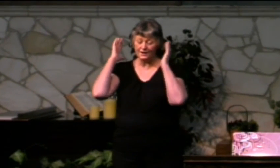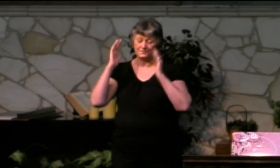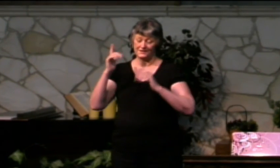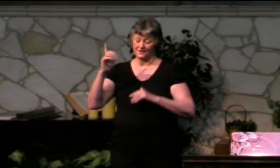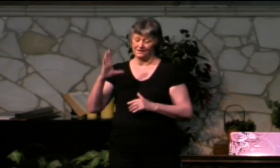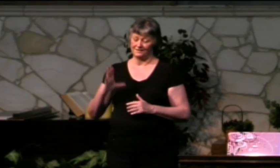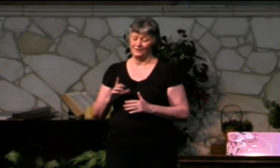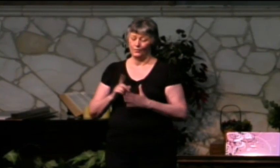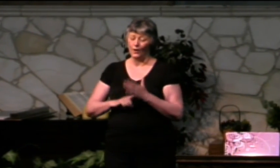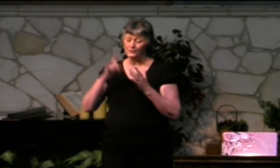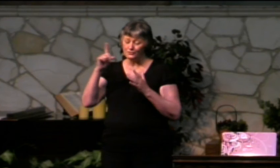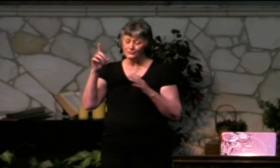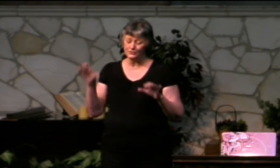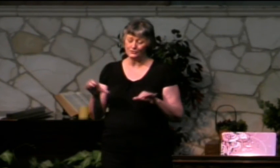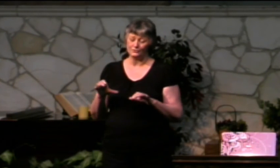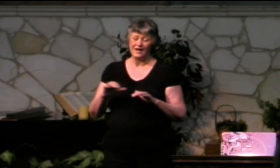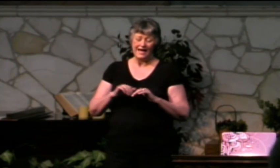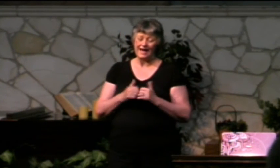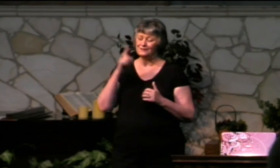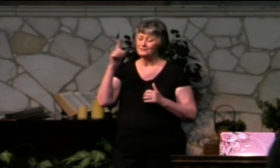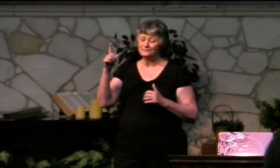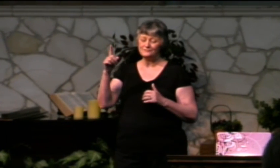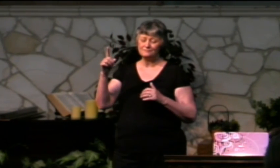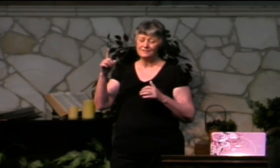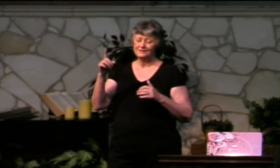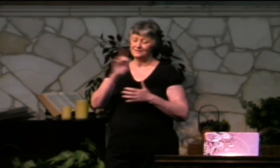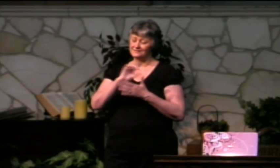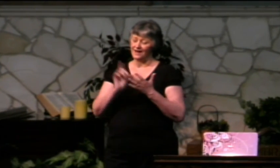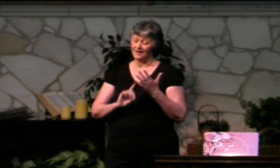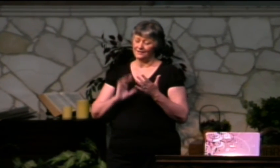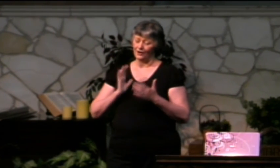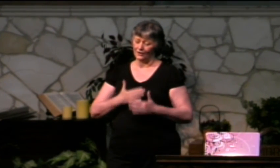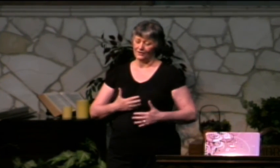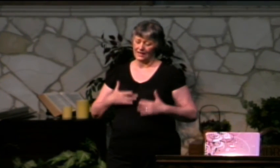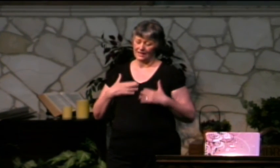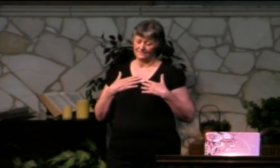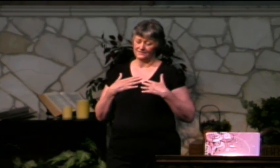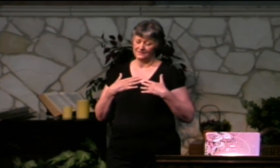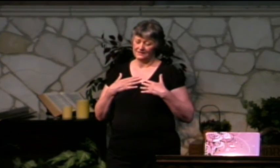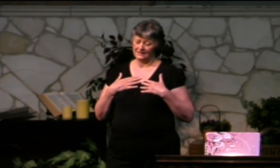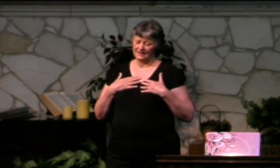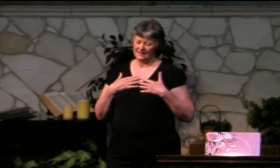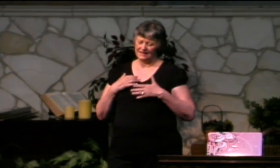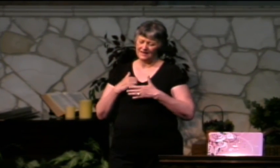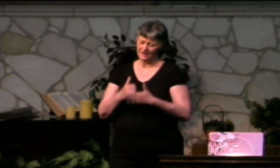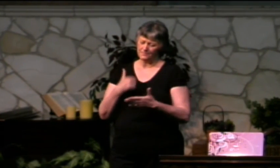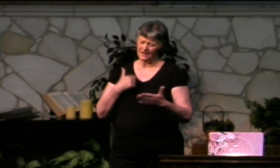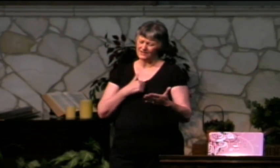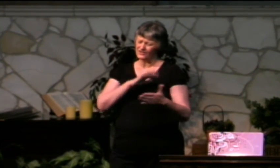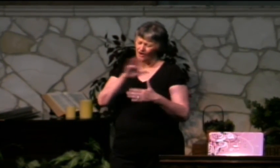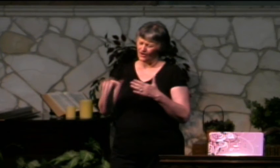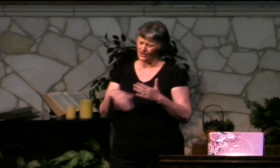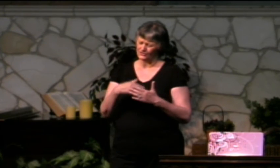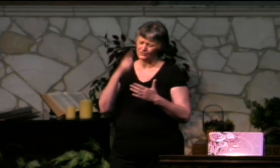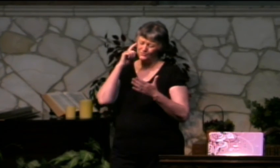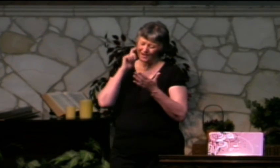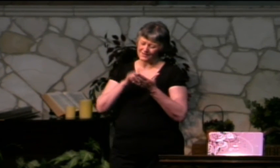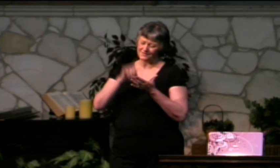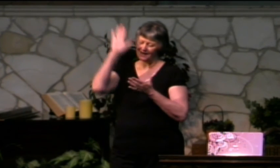overwhelming, God, what you do, how you design our lives. Help us all to recognize